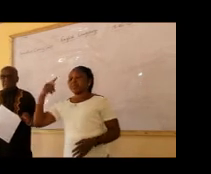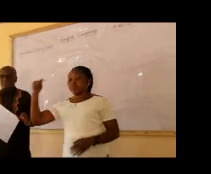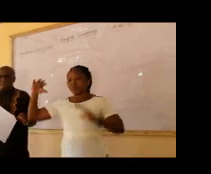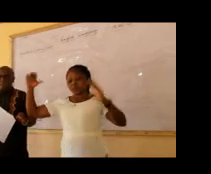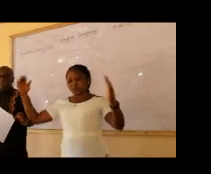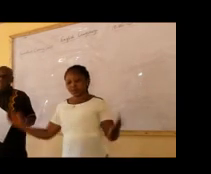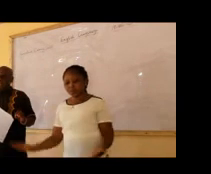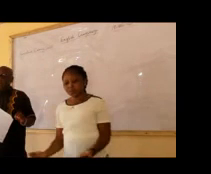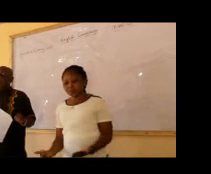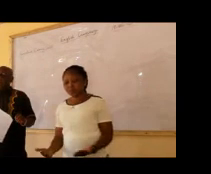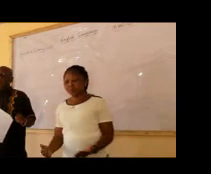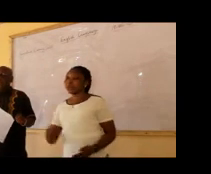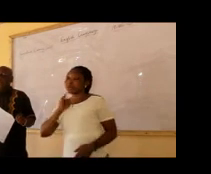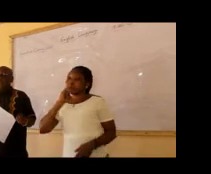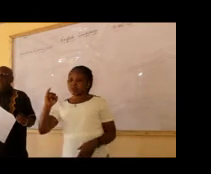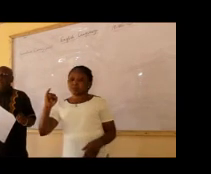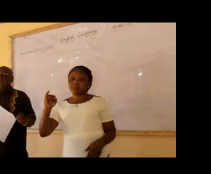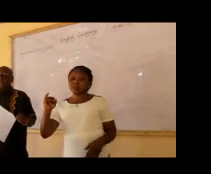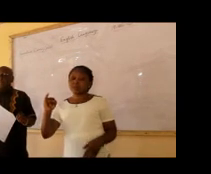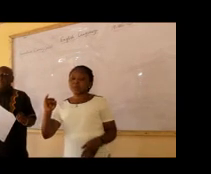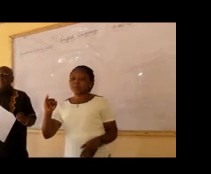introduction is